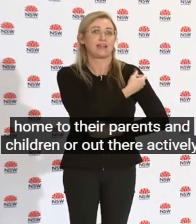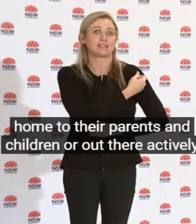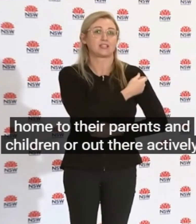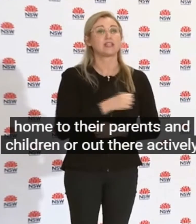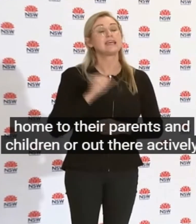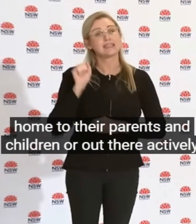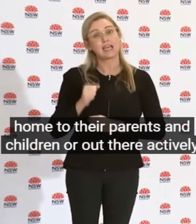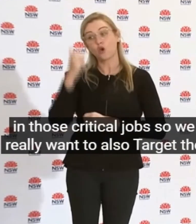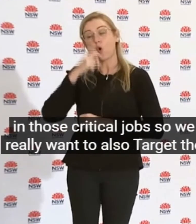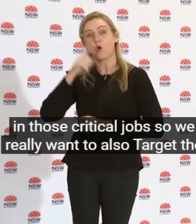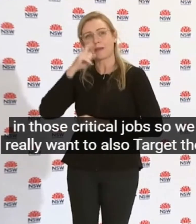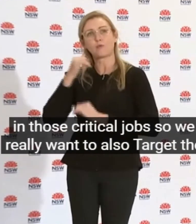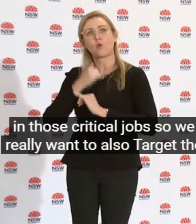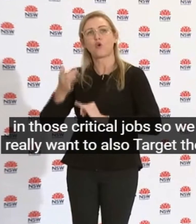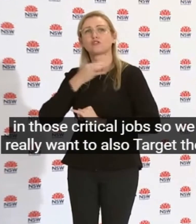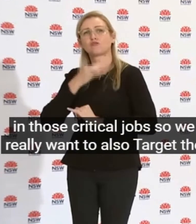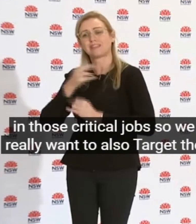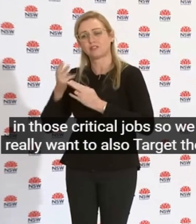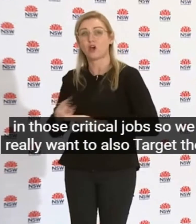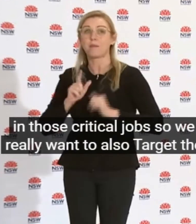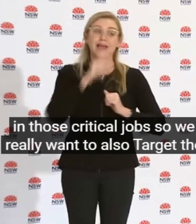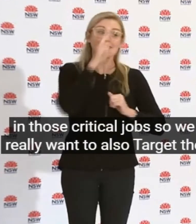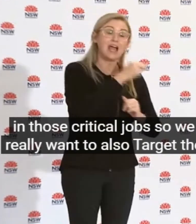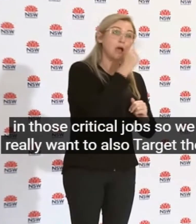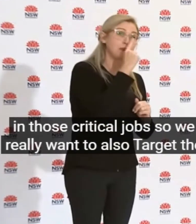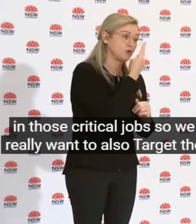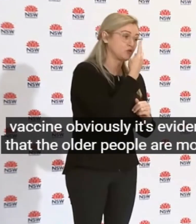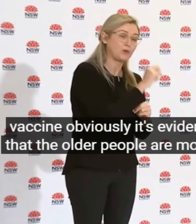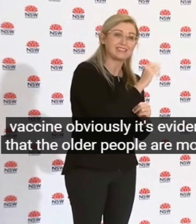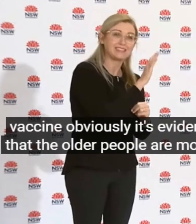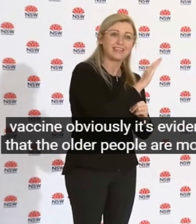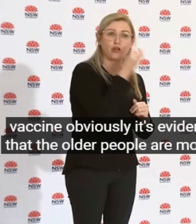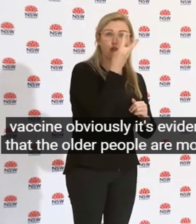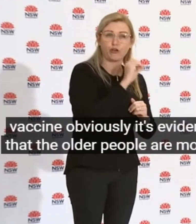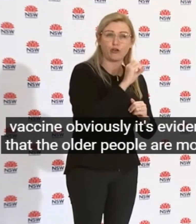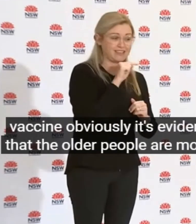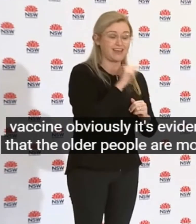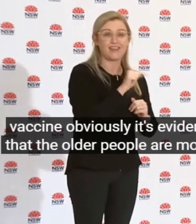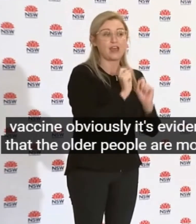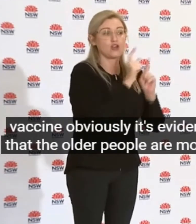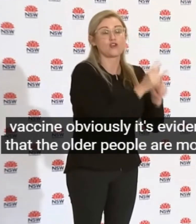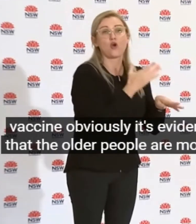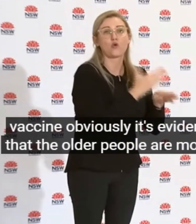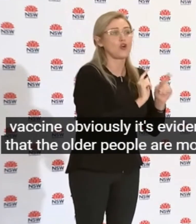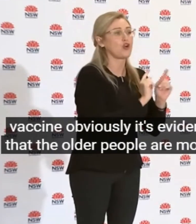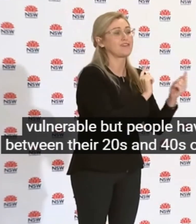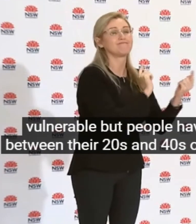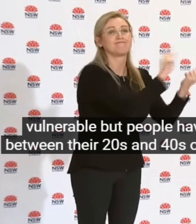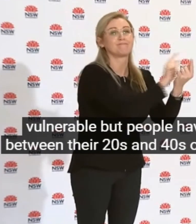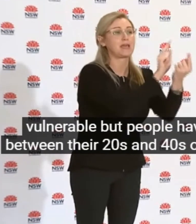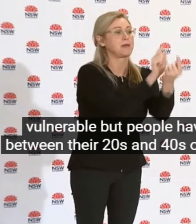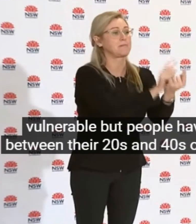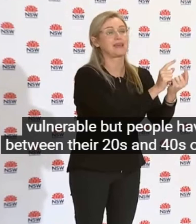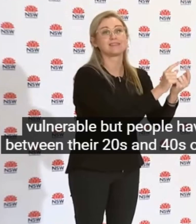vulnerable, but people between their 20s and 40s are the ones, unfortunately, in those situations where they're more likely to get it or spread it. And